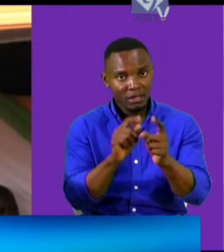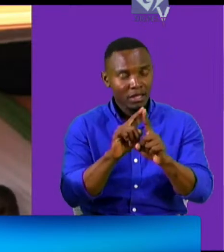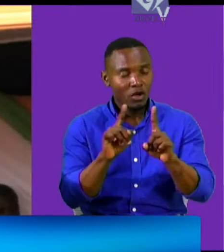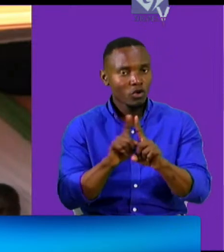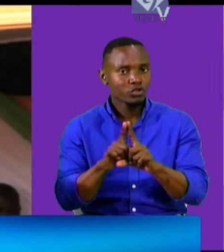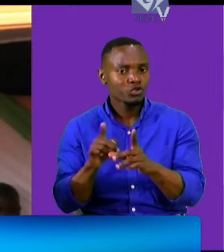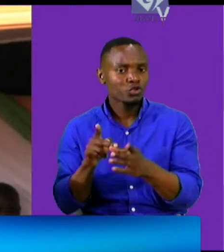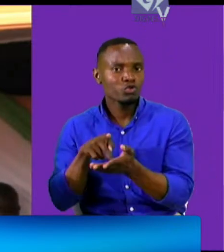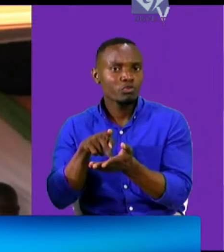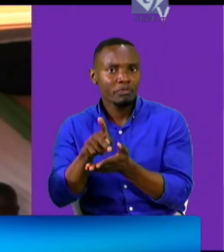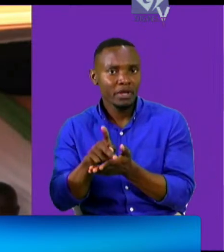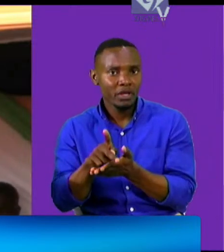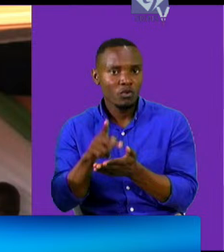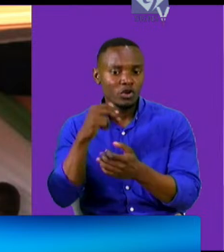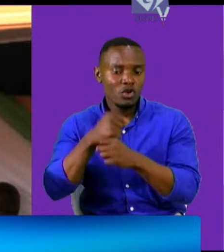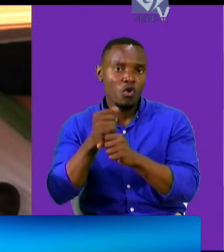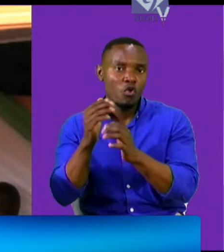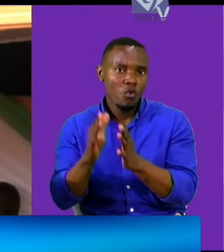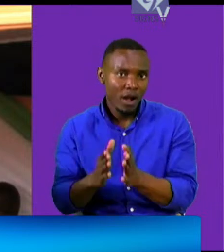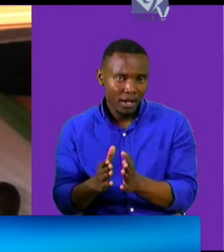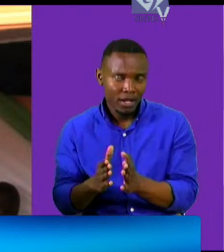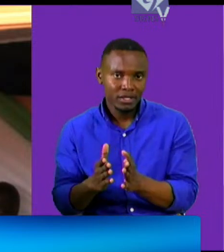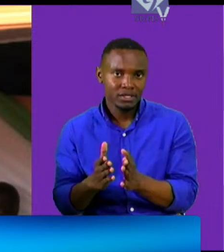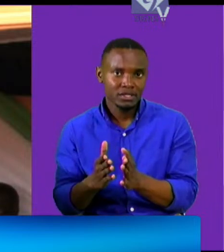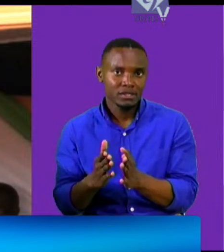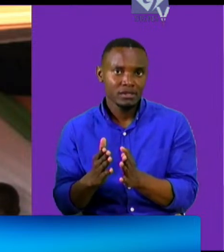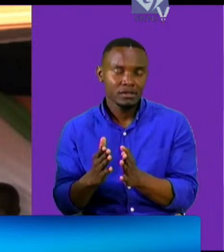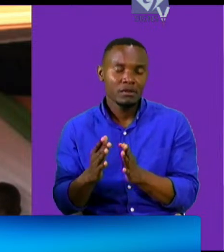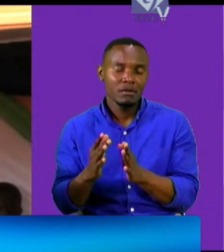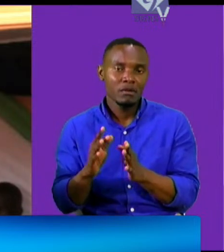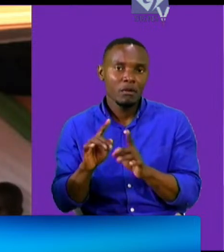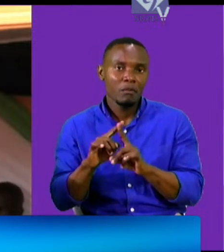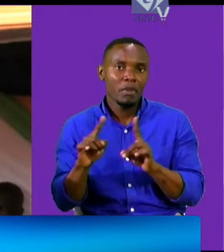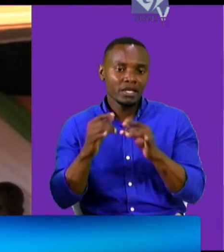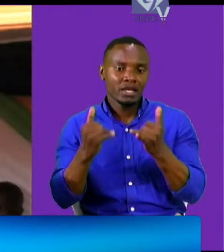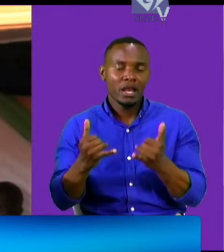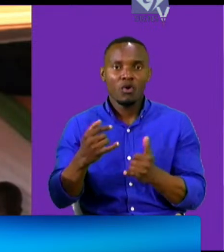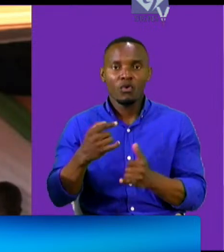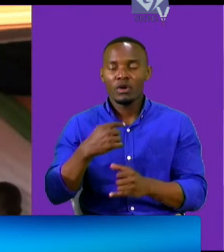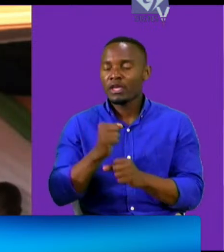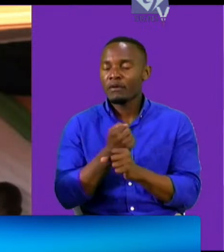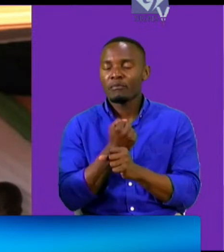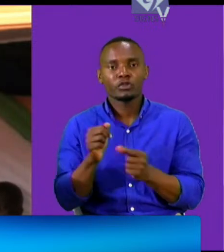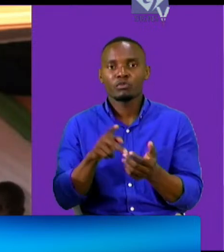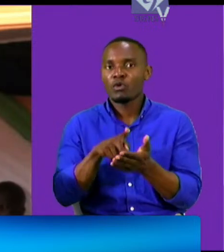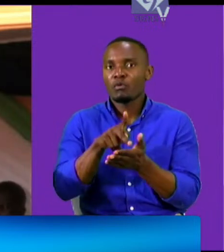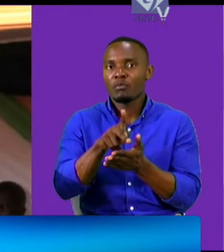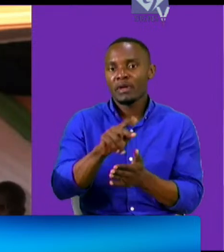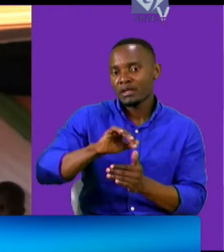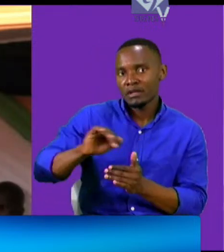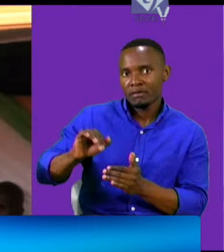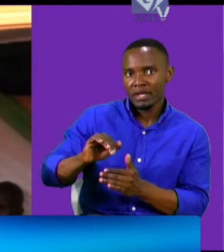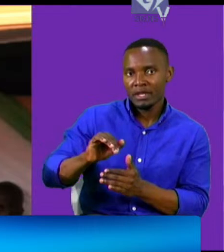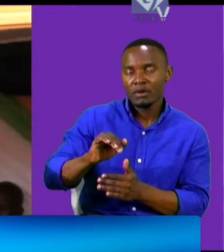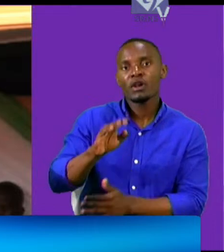kulipia contractors the pending bills. There is no way we can pay for the pending bills ikiwa